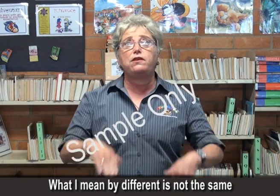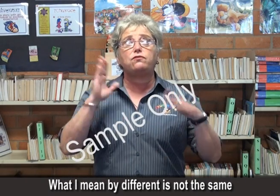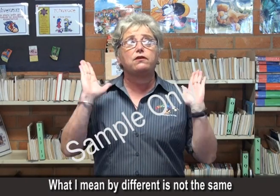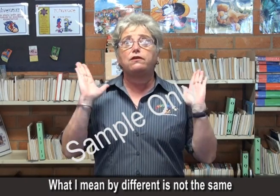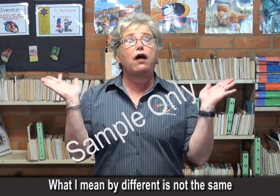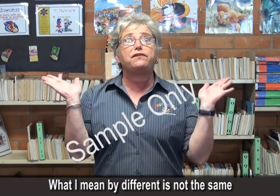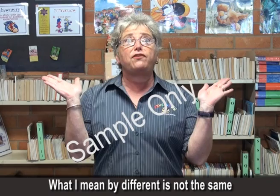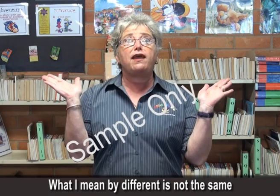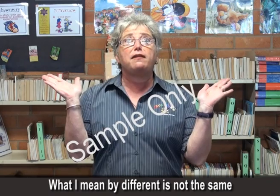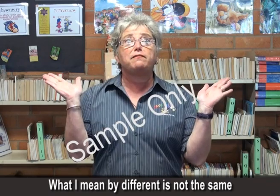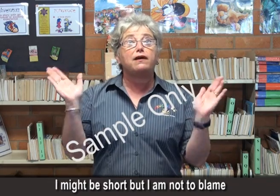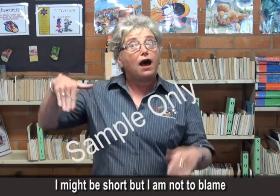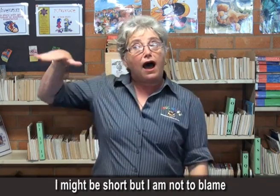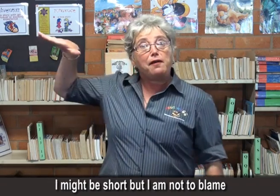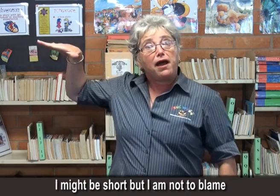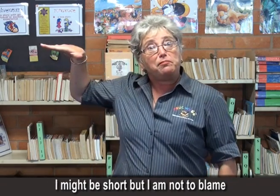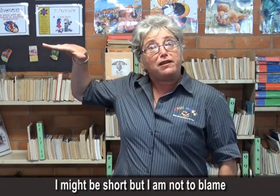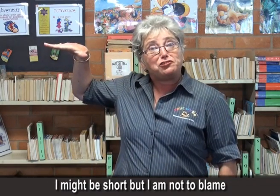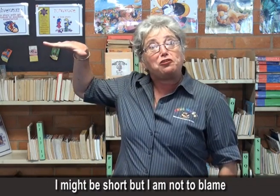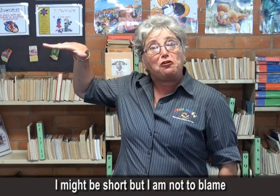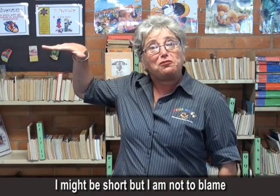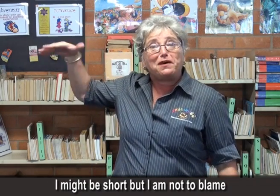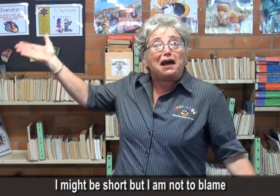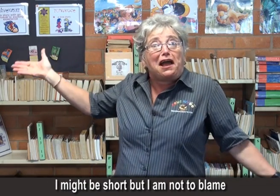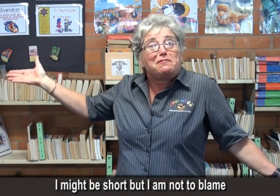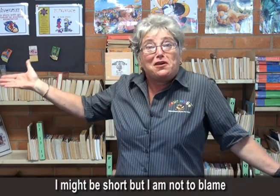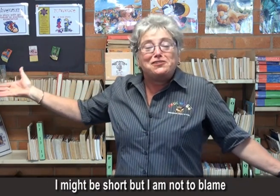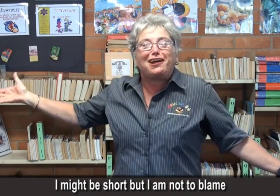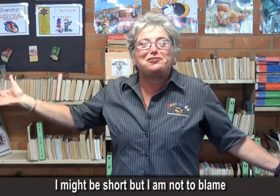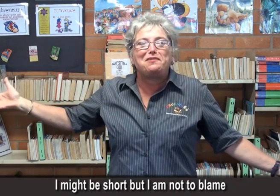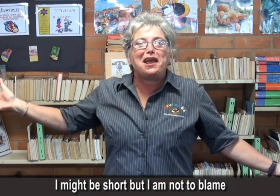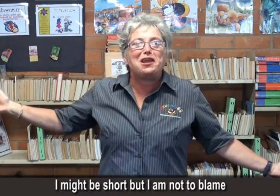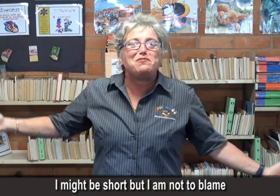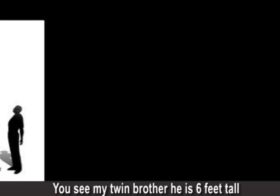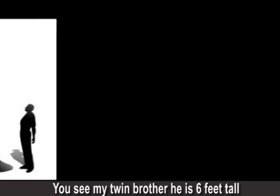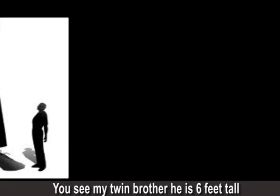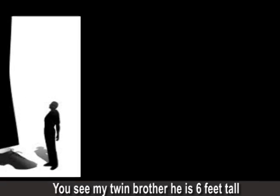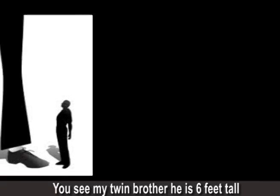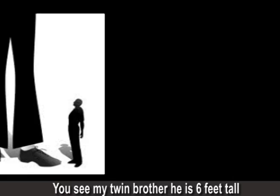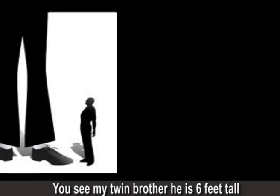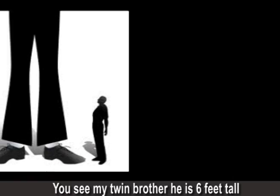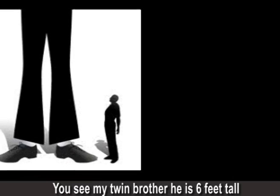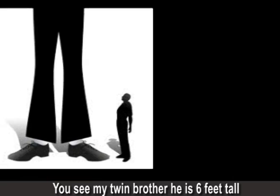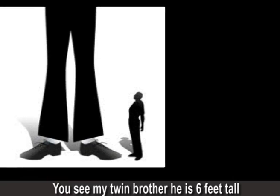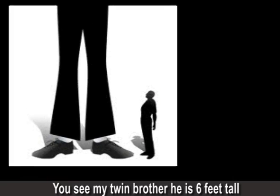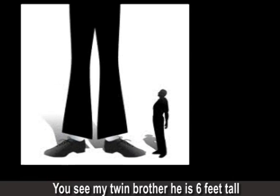is not the same. I might be short, but I am not to blame. You see, my twin brother, he